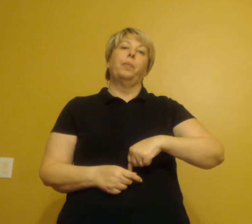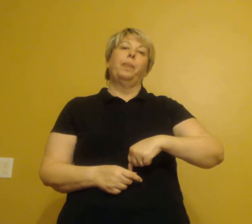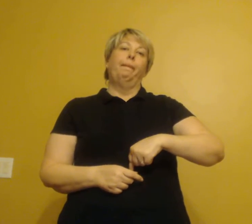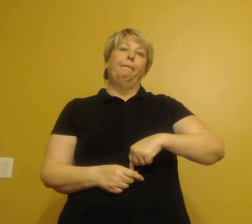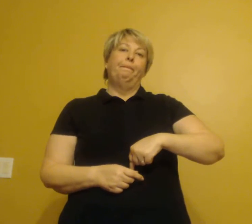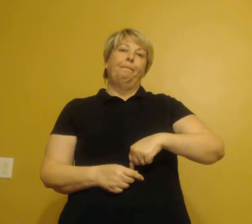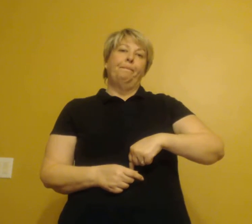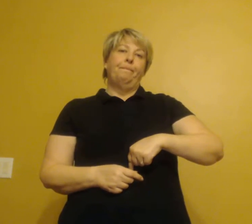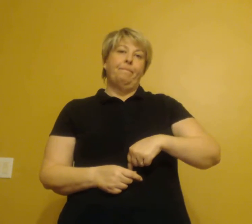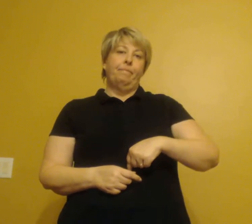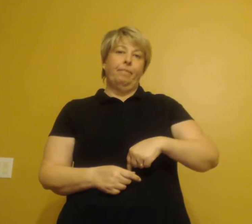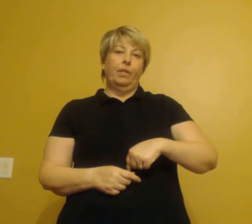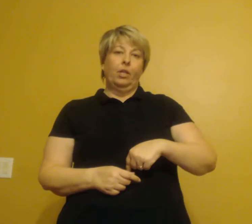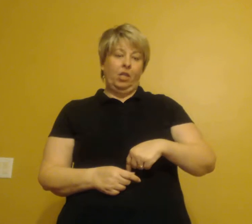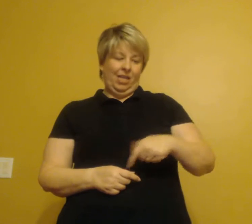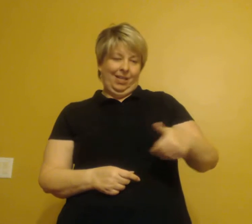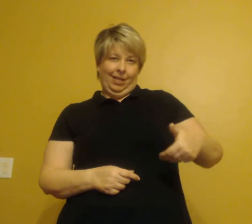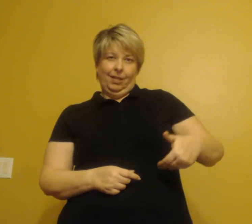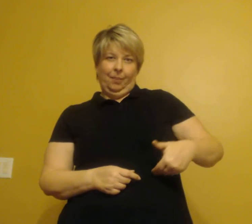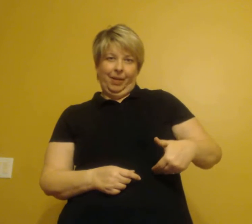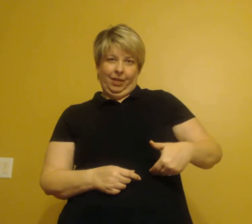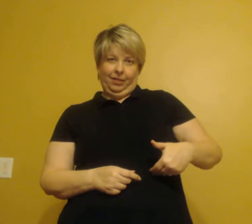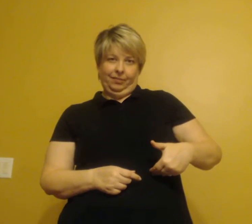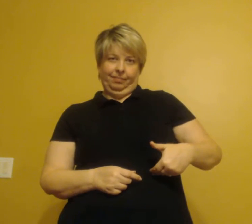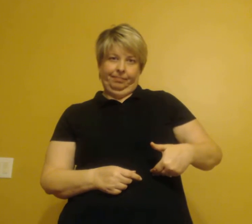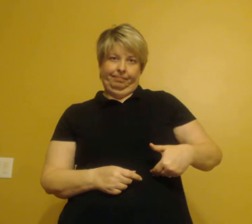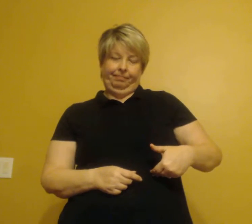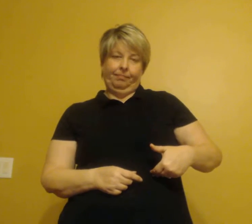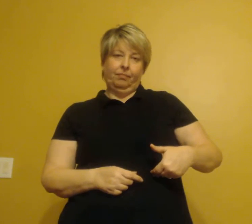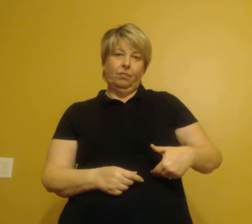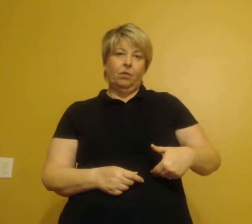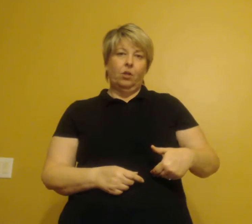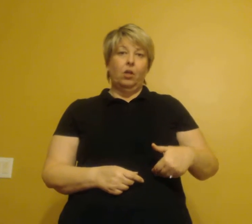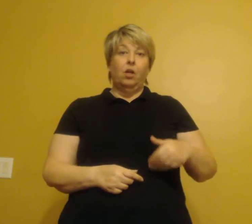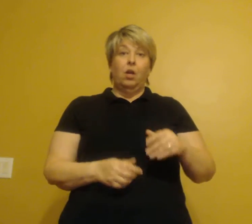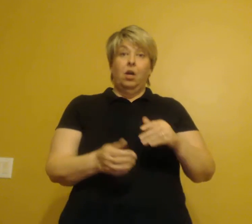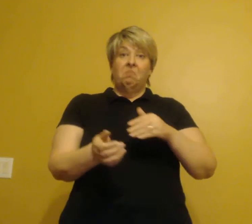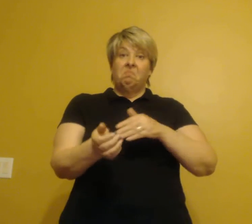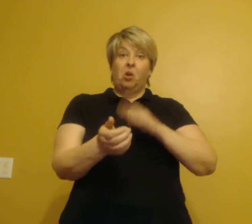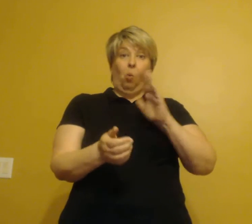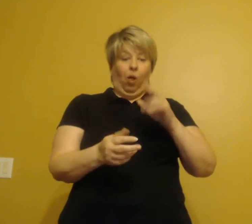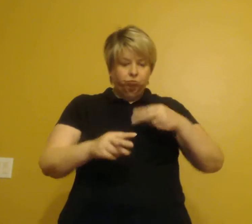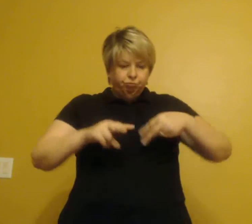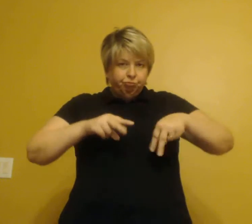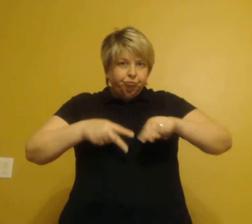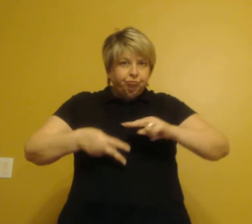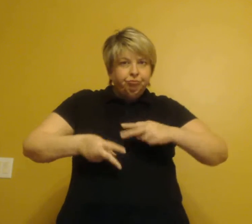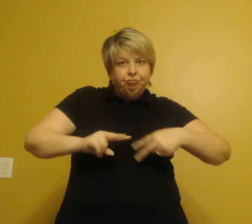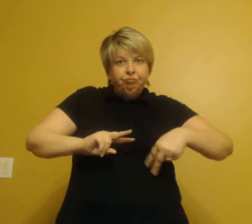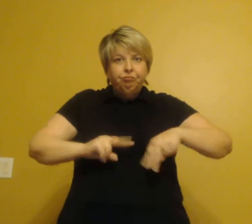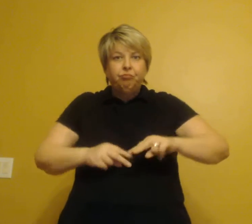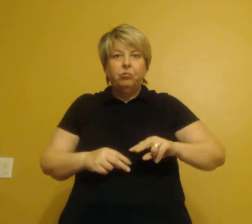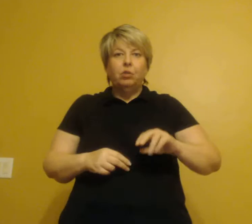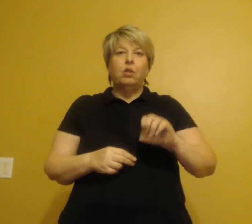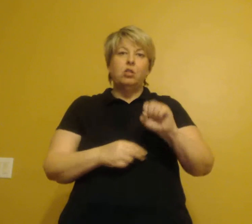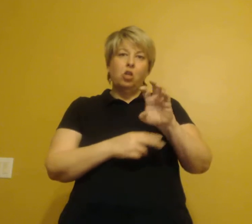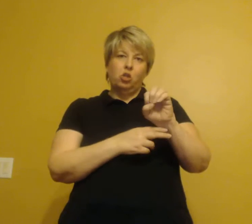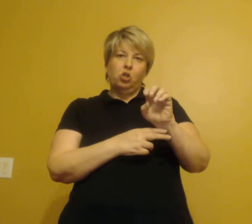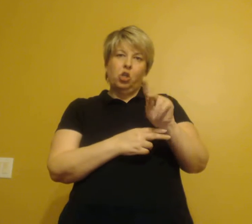esophagus and into your stomach. We'll look all around through your stomach with it. The scope is articulated,